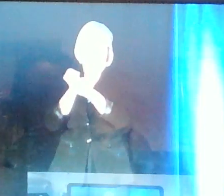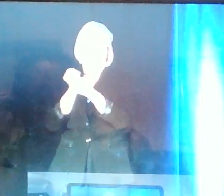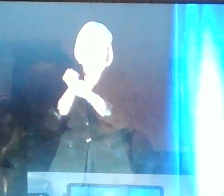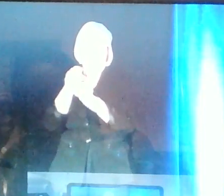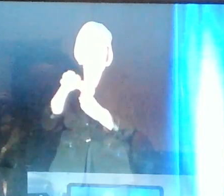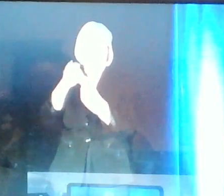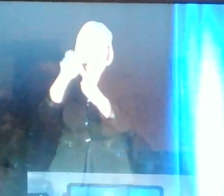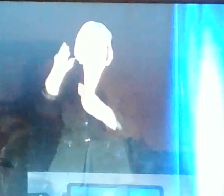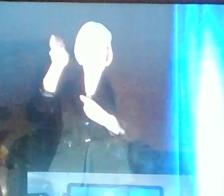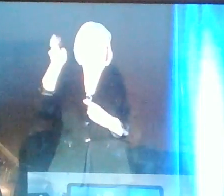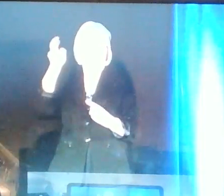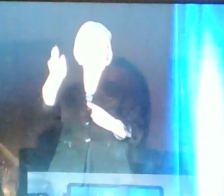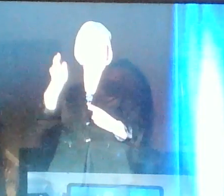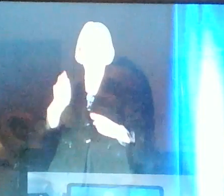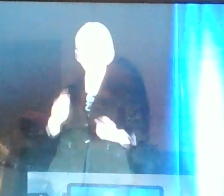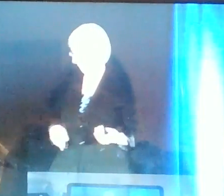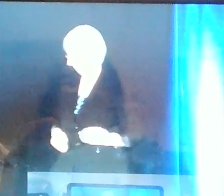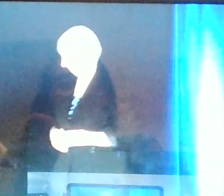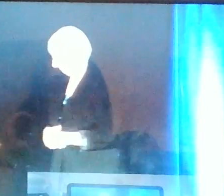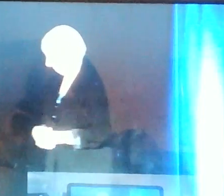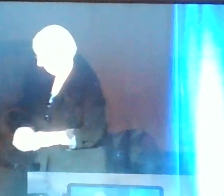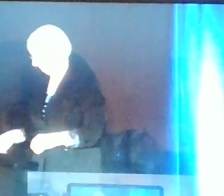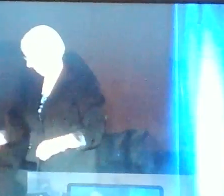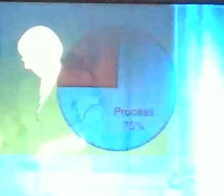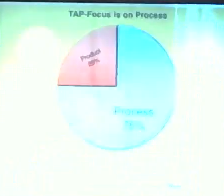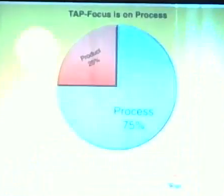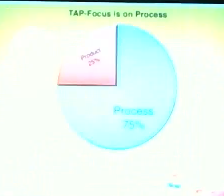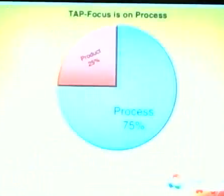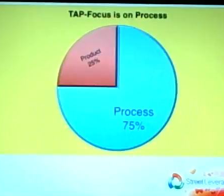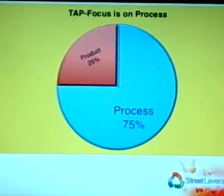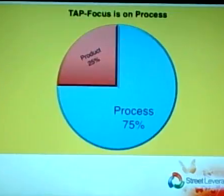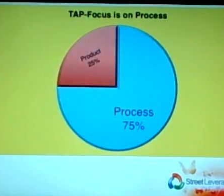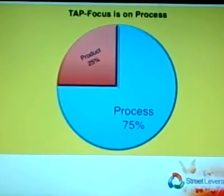It's for your benefit. Now you know about the special baseball rule.